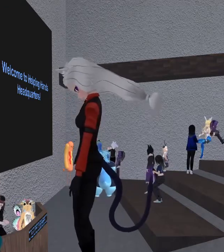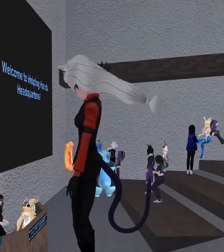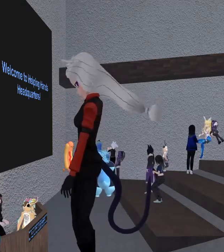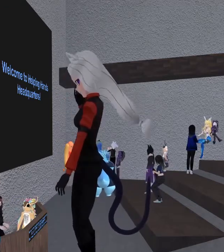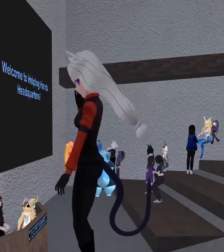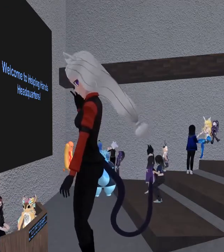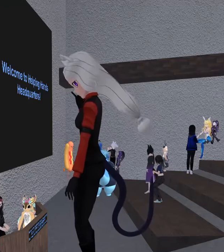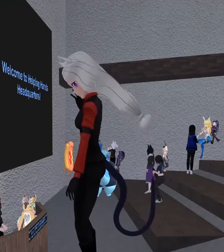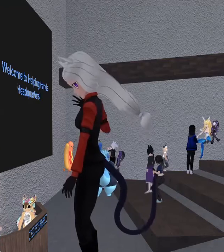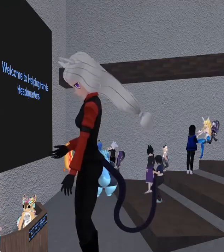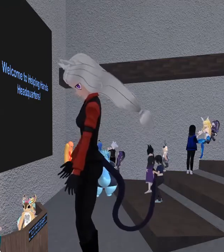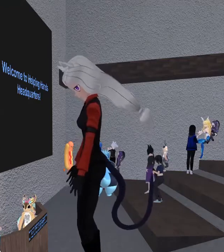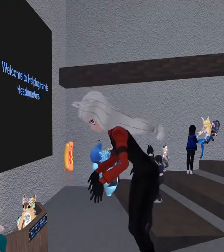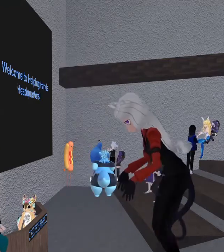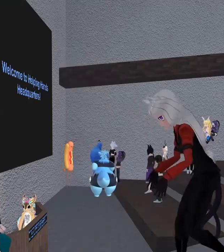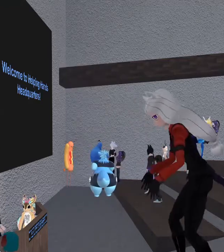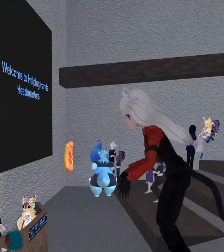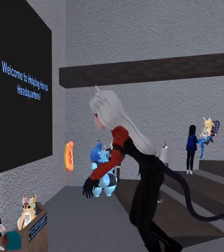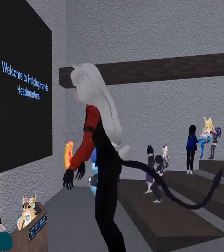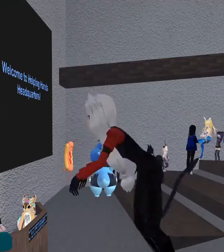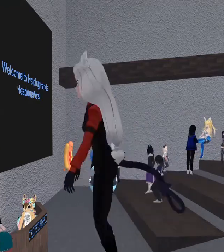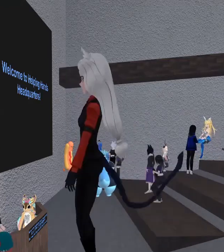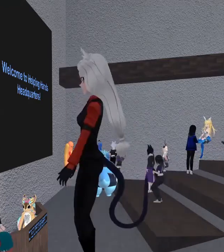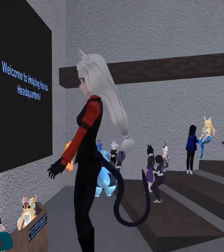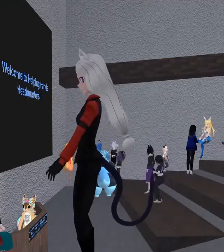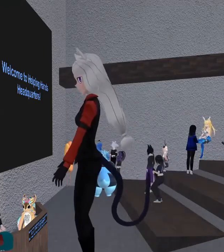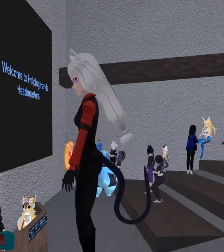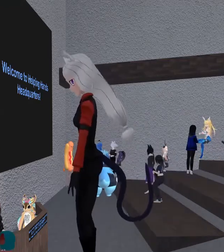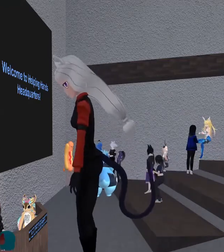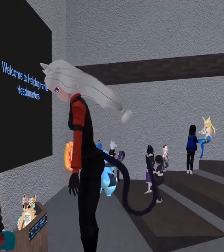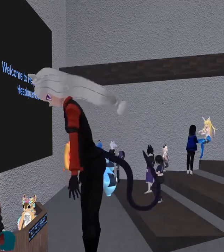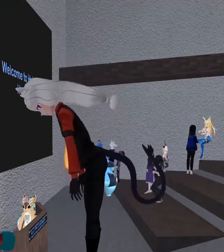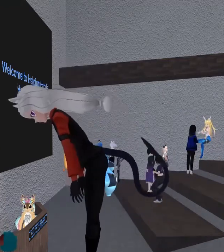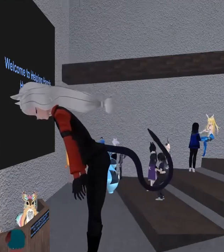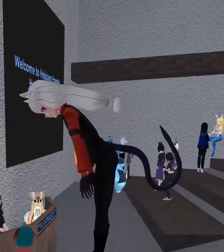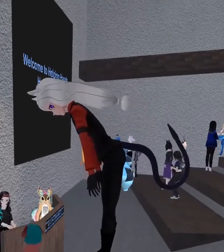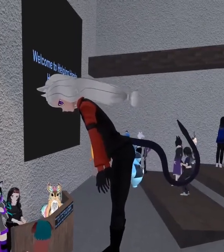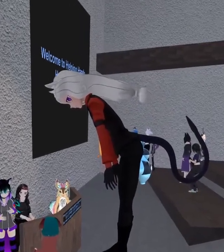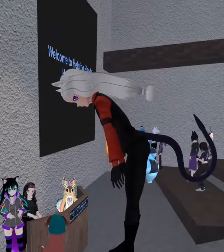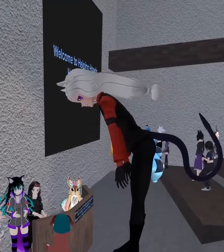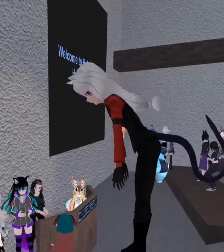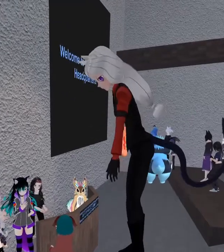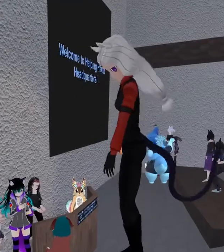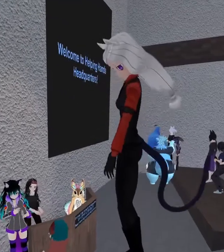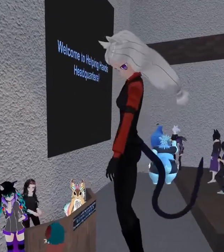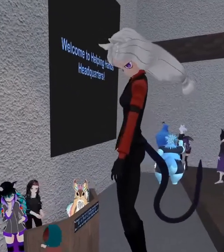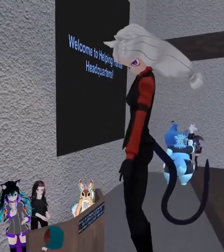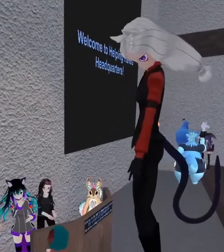the the order, first and I'm step, gonna like take right the in front order of to us? you. And then basically like, here's the order, and then you do whatever kind of cooking you think you What? want to do, and you be like, okay, order's ready, and then I What?